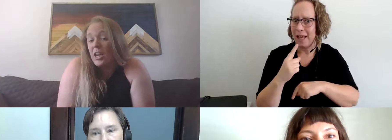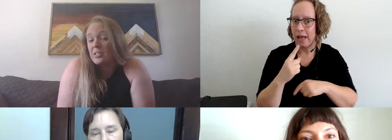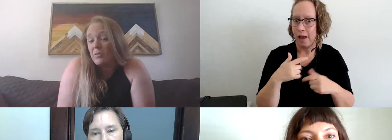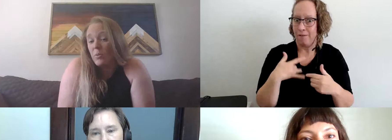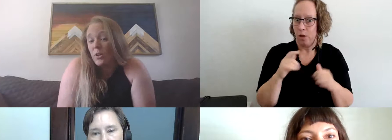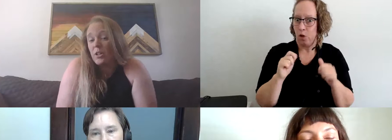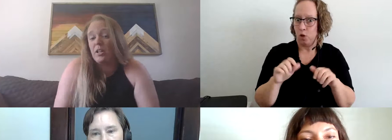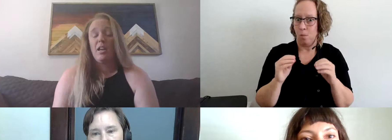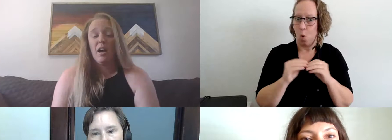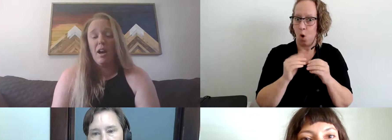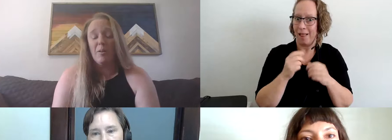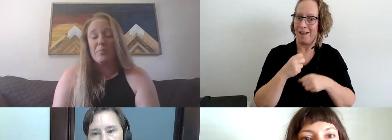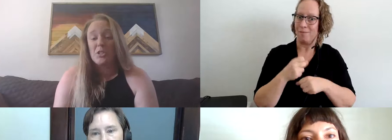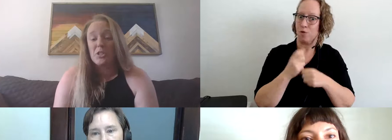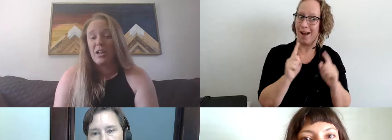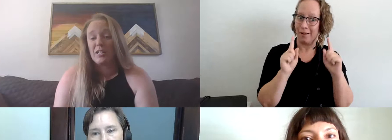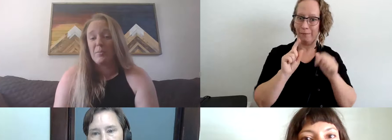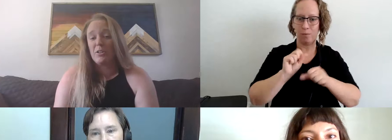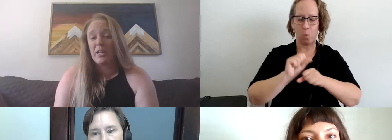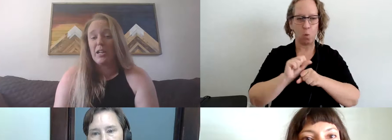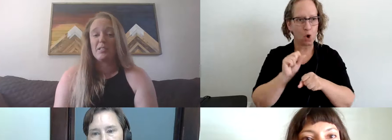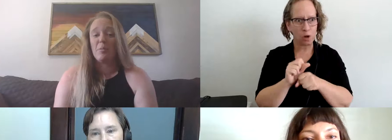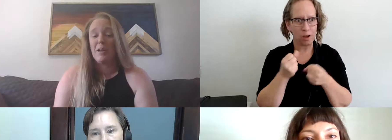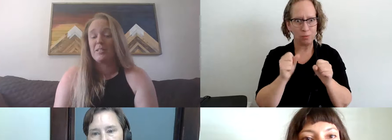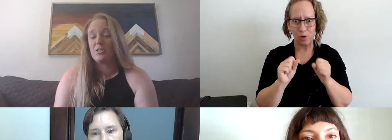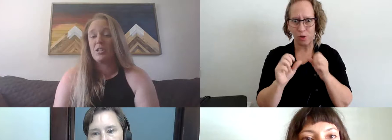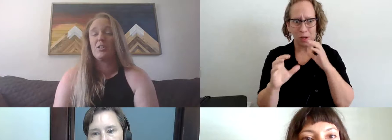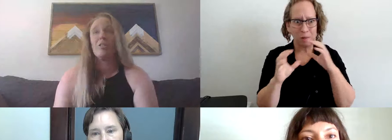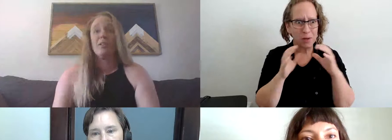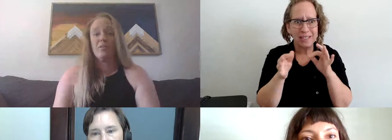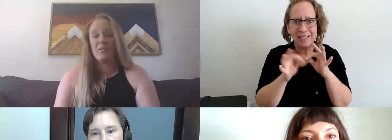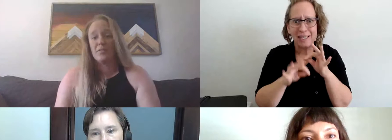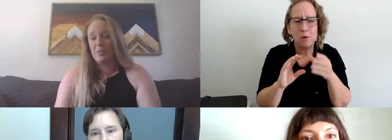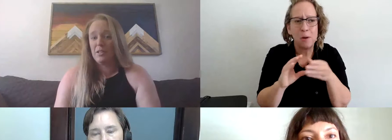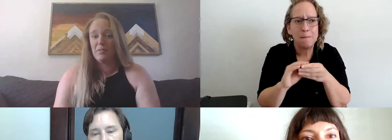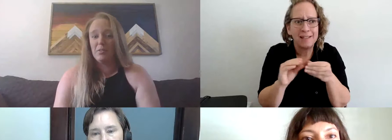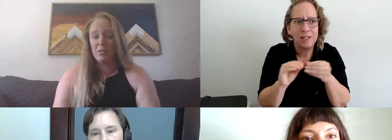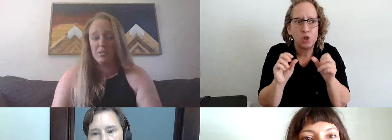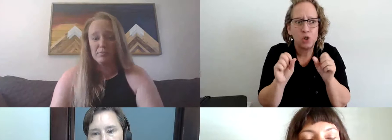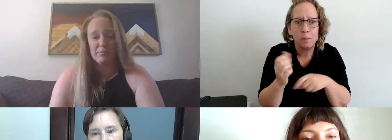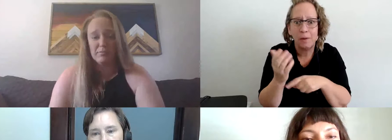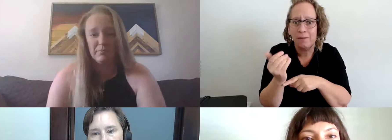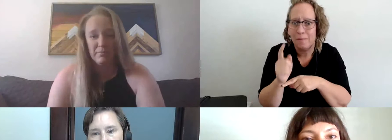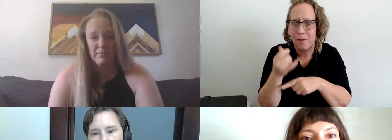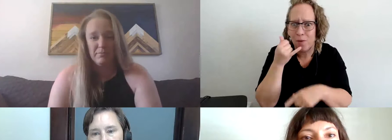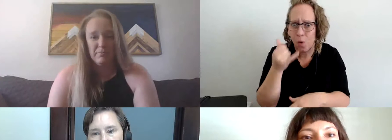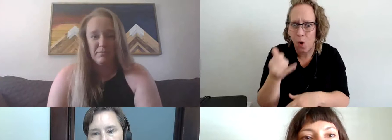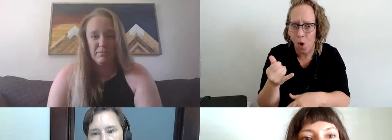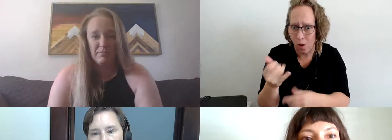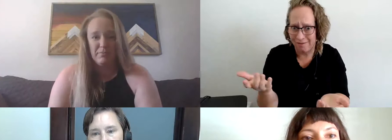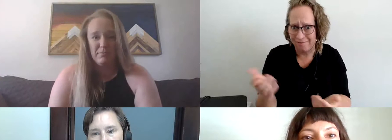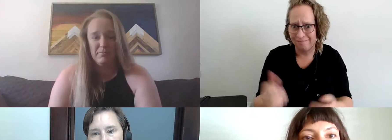doing more productive work, just trying to communicate a simple message that could have been a 15-minute phone call.